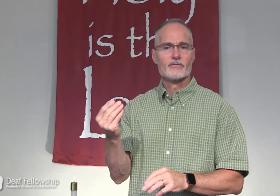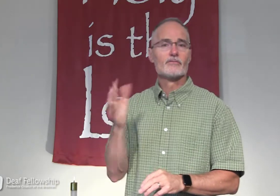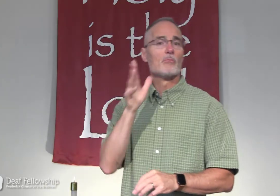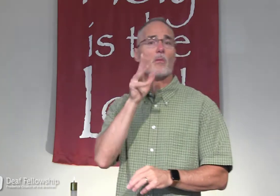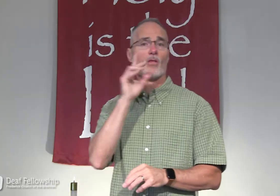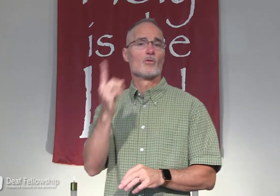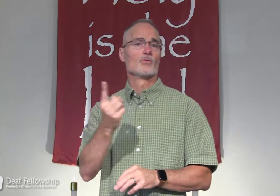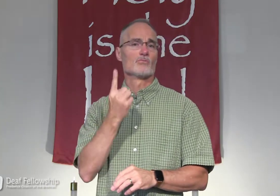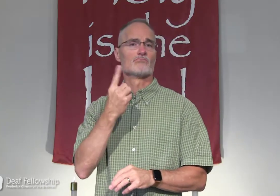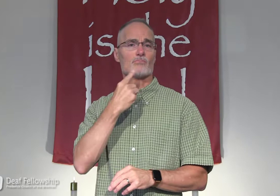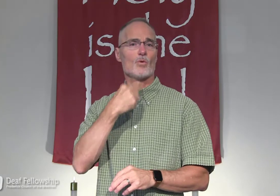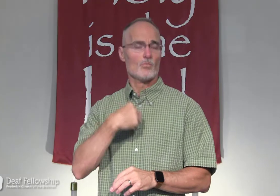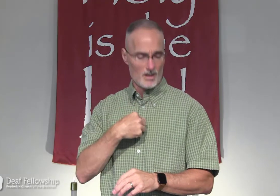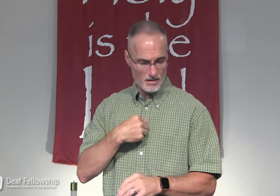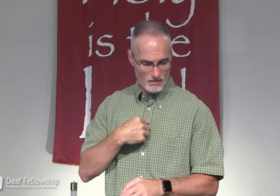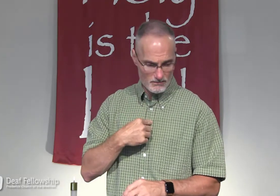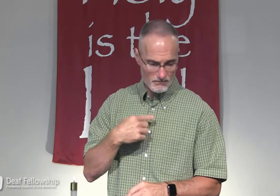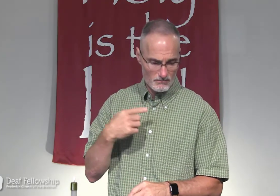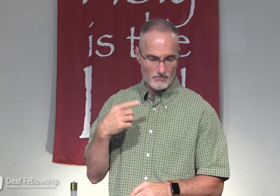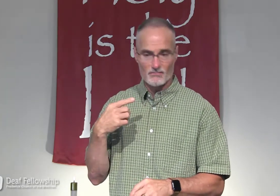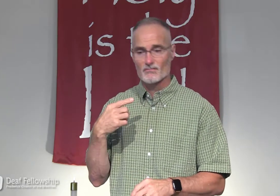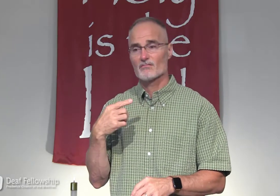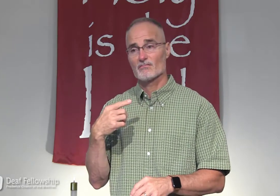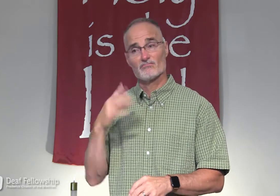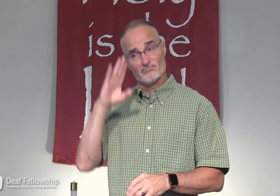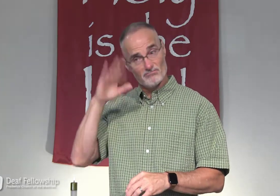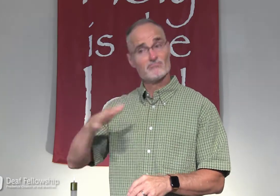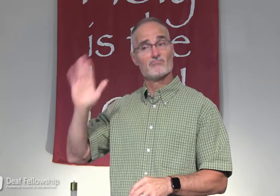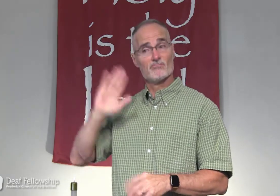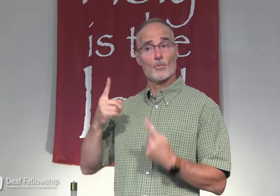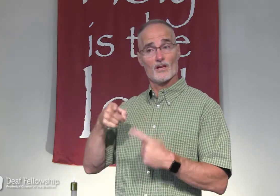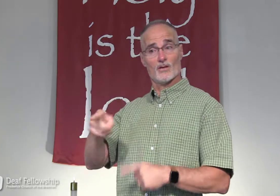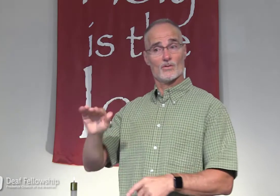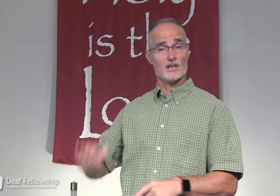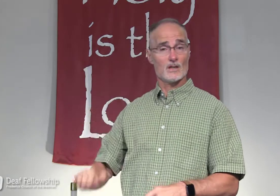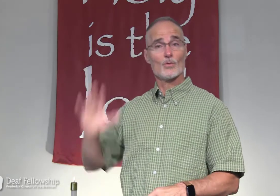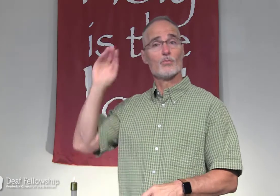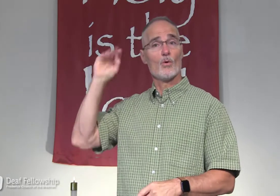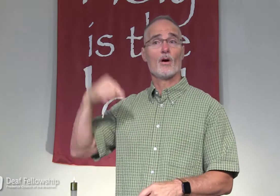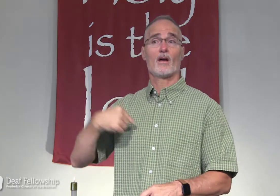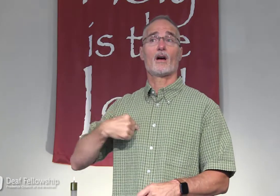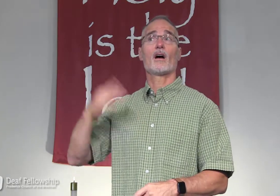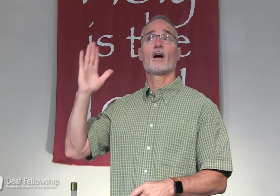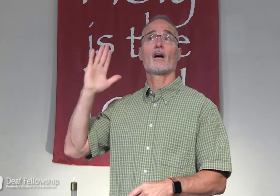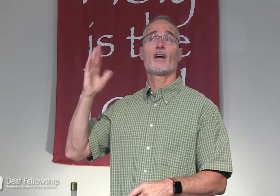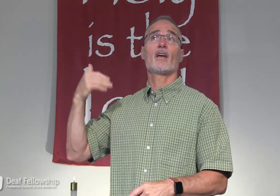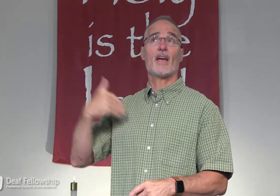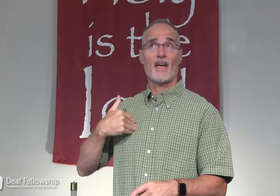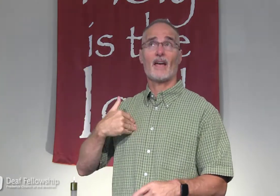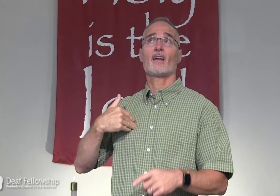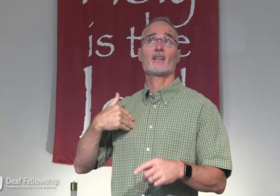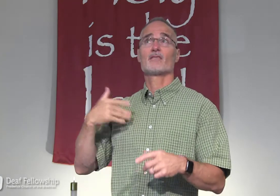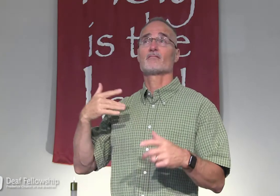I remember before I left, the mother came up and told me, said, you know, when he was a little boy,